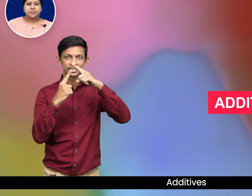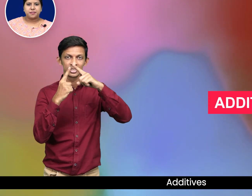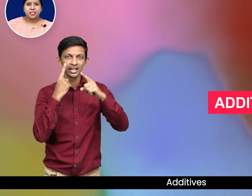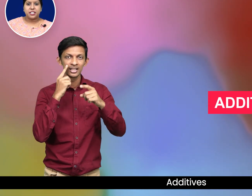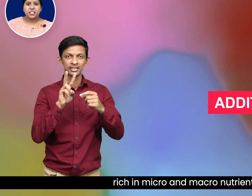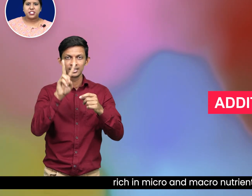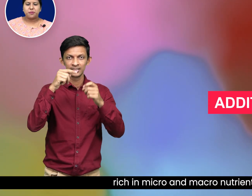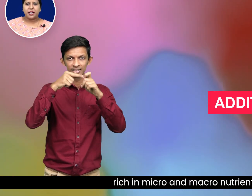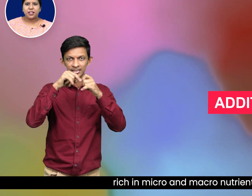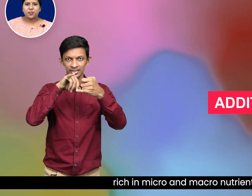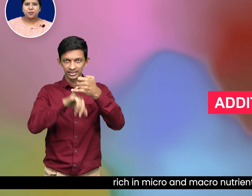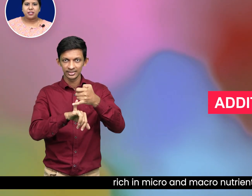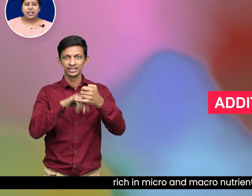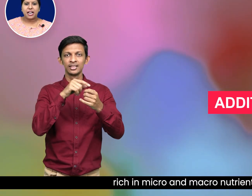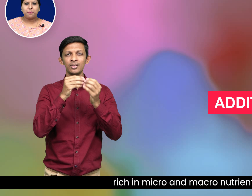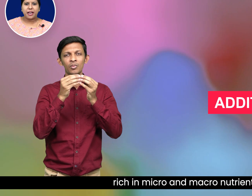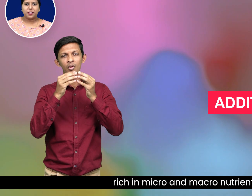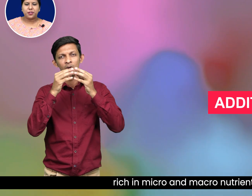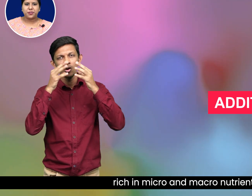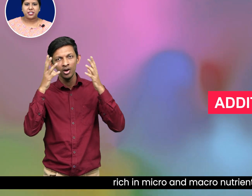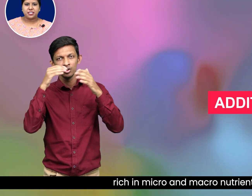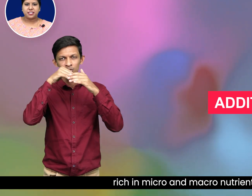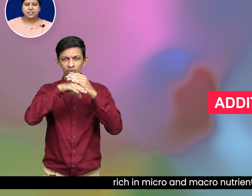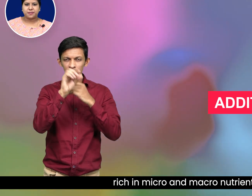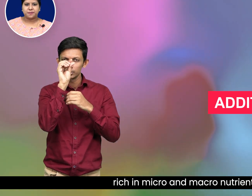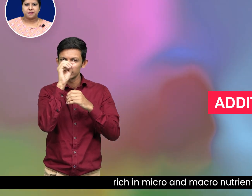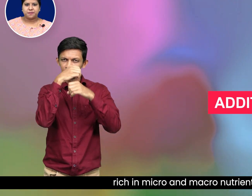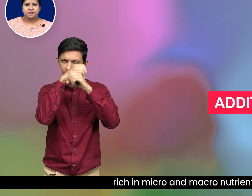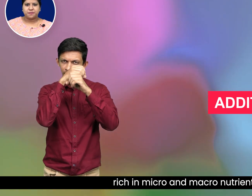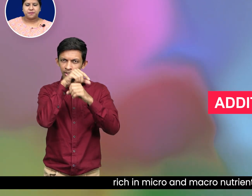Additives rich in micro and macronutrients.